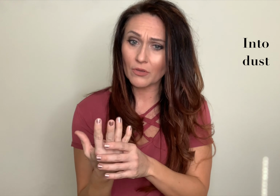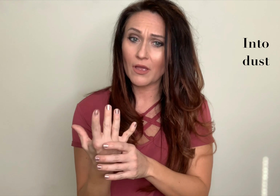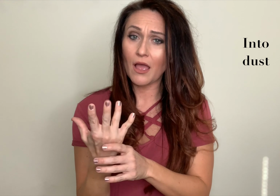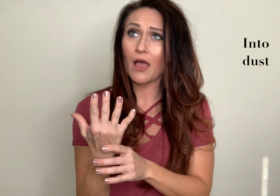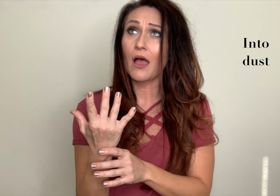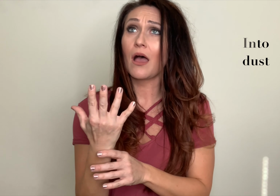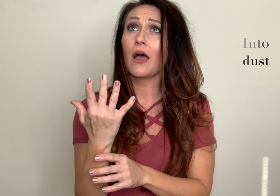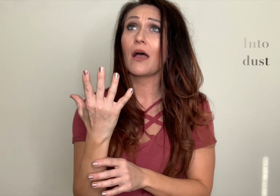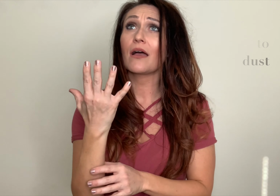into